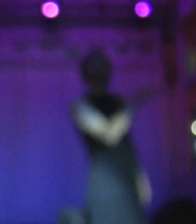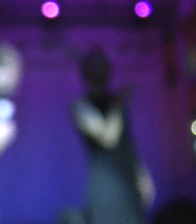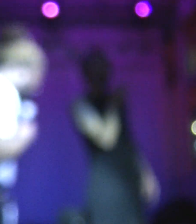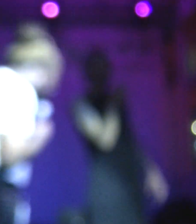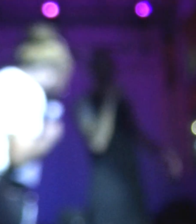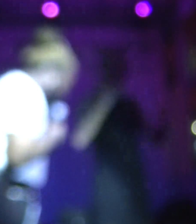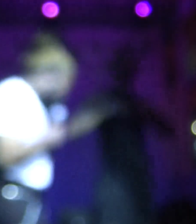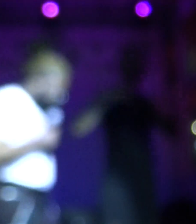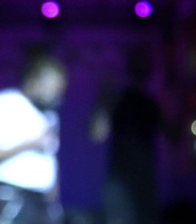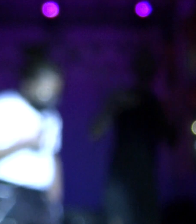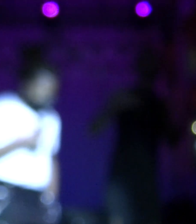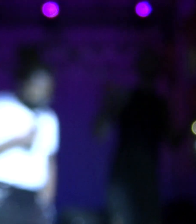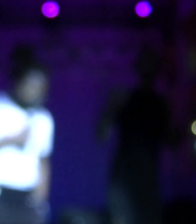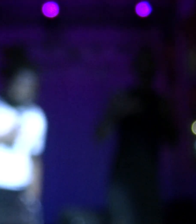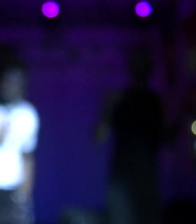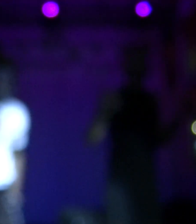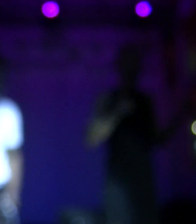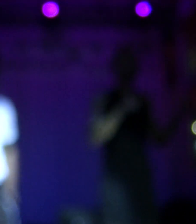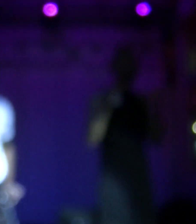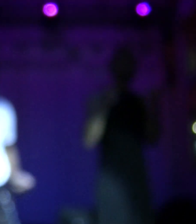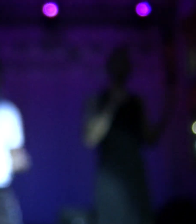What's good, everybody?